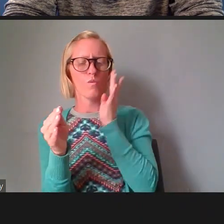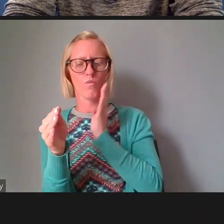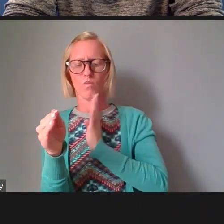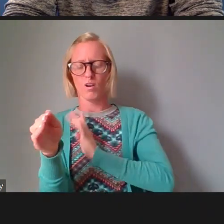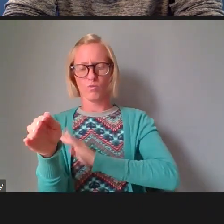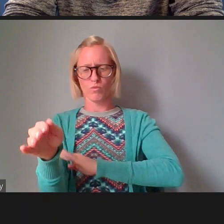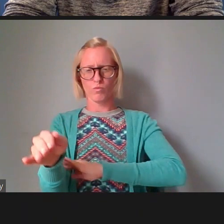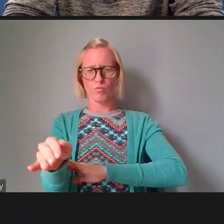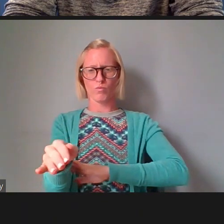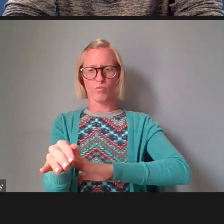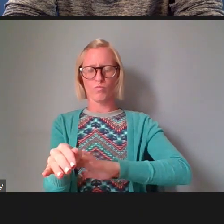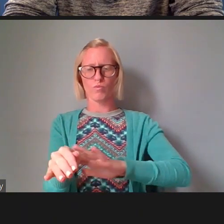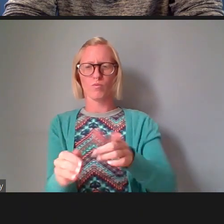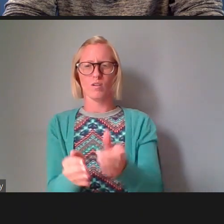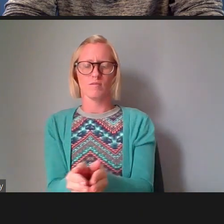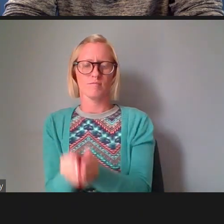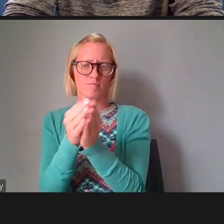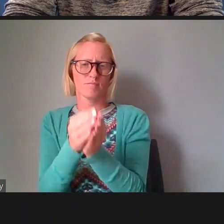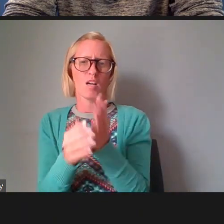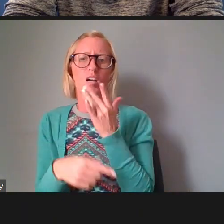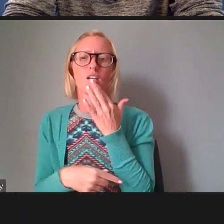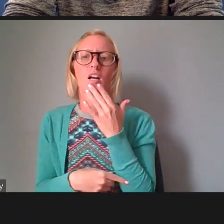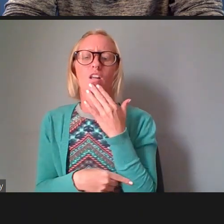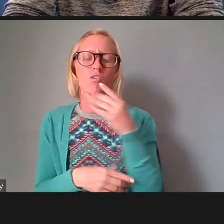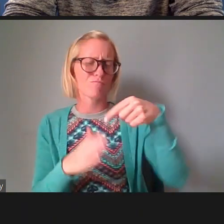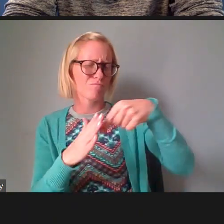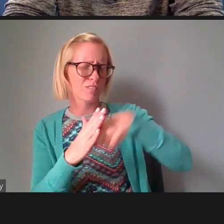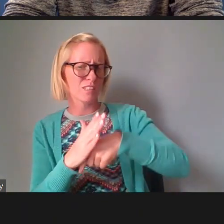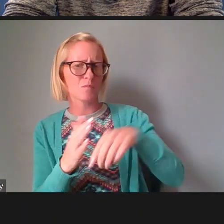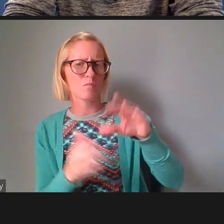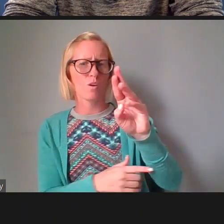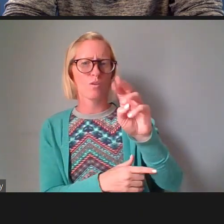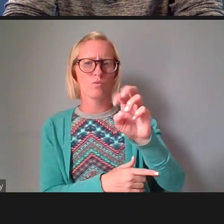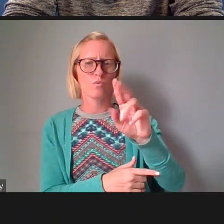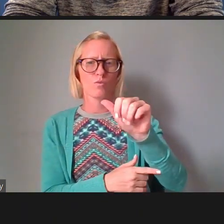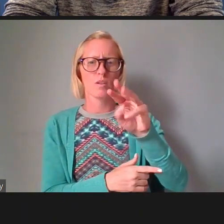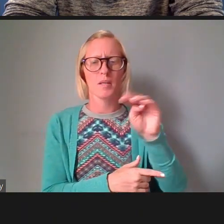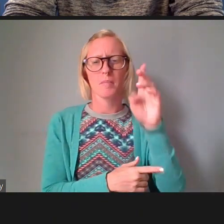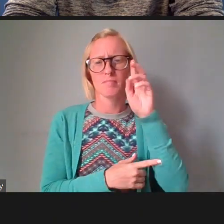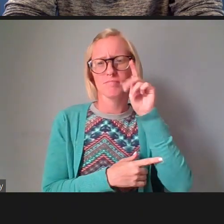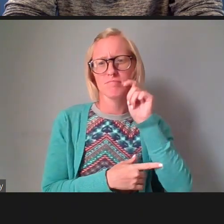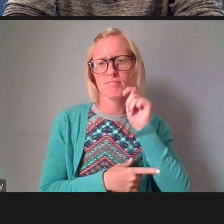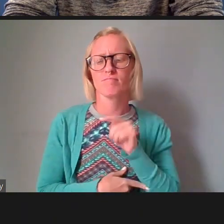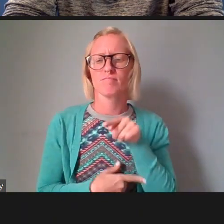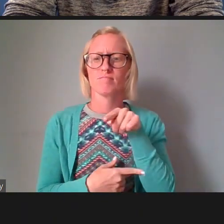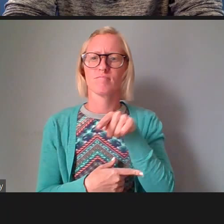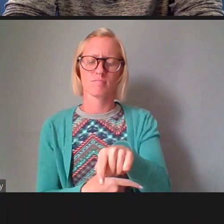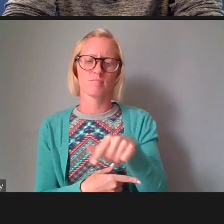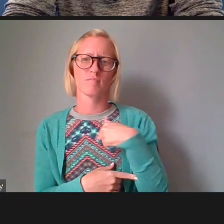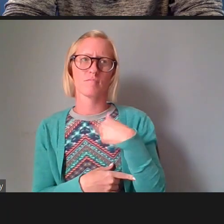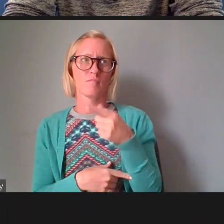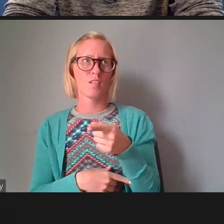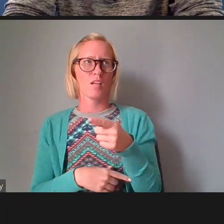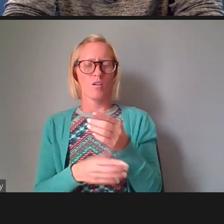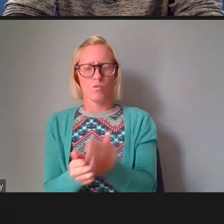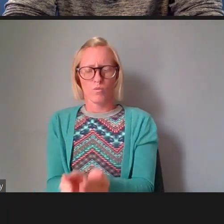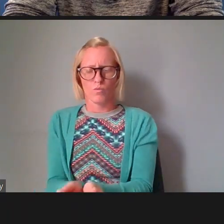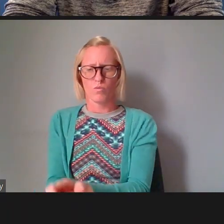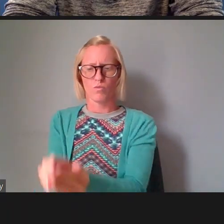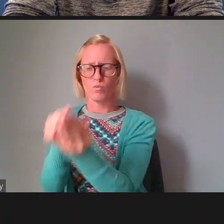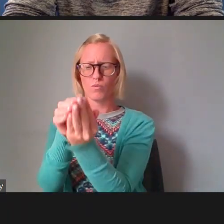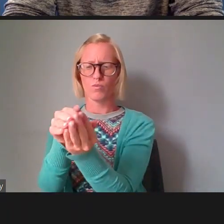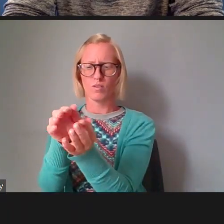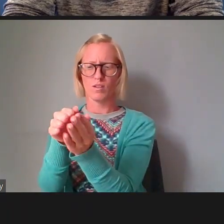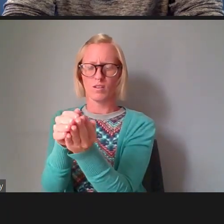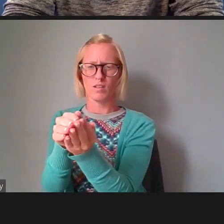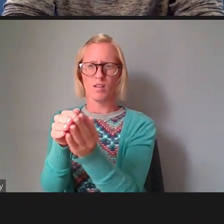In color, the shell was deep cream, touched here and there with fading pink. Between the point, worn away into a little hole, and the pink